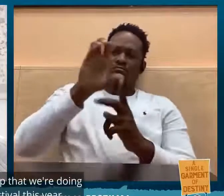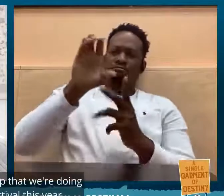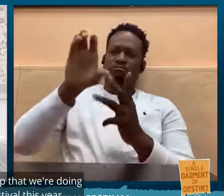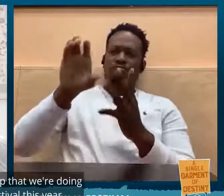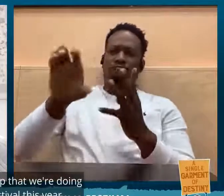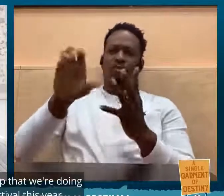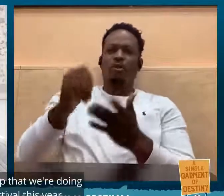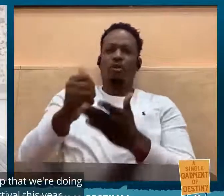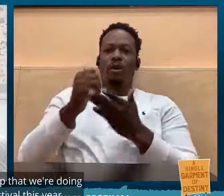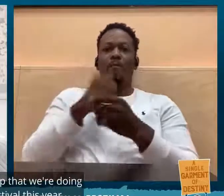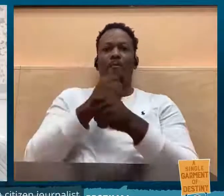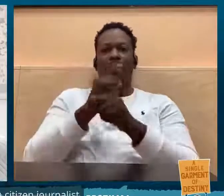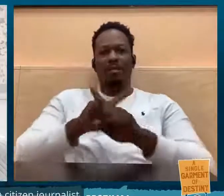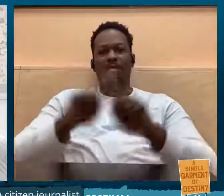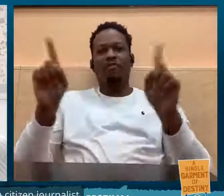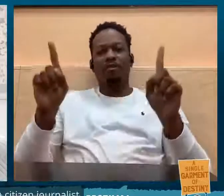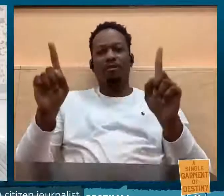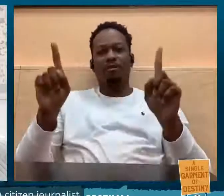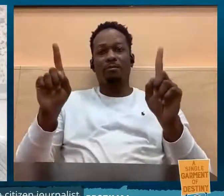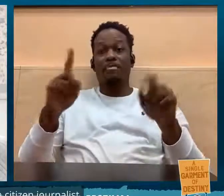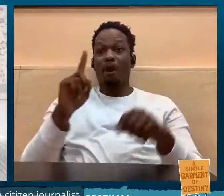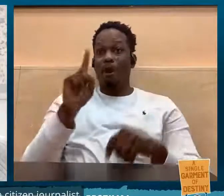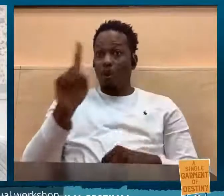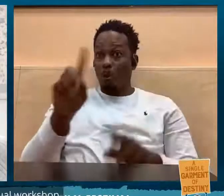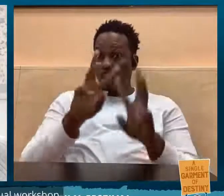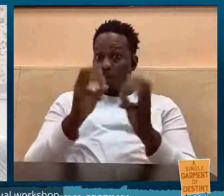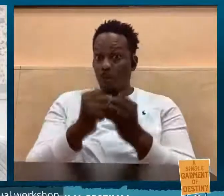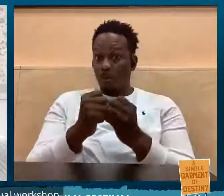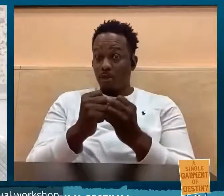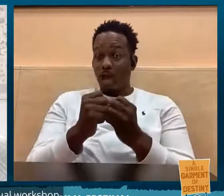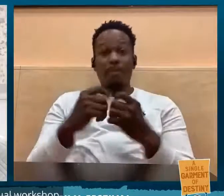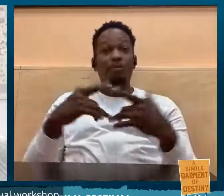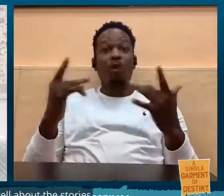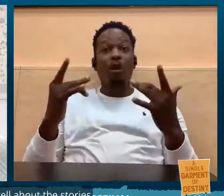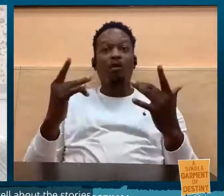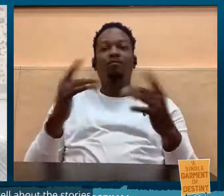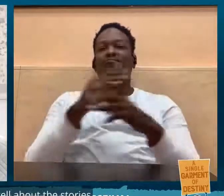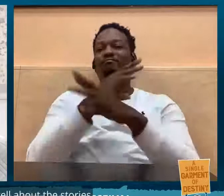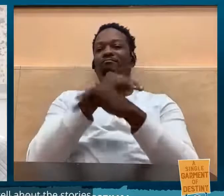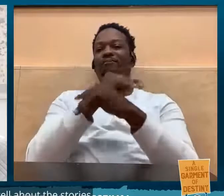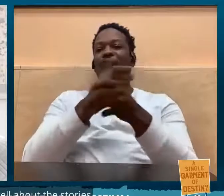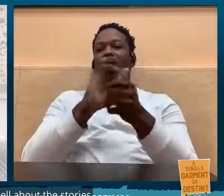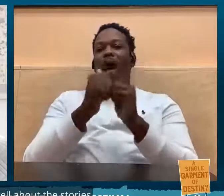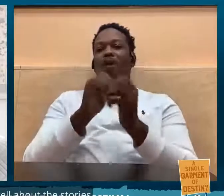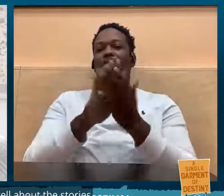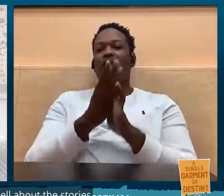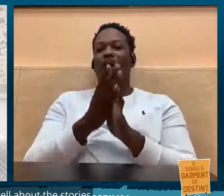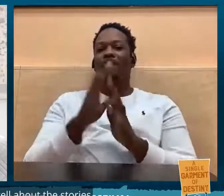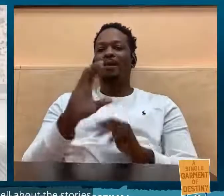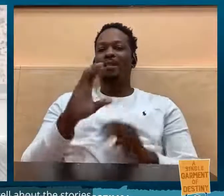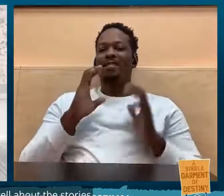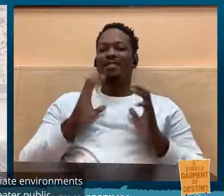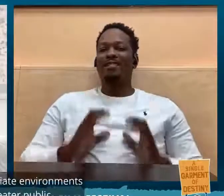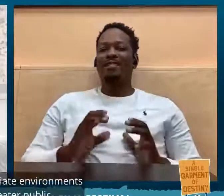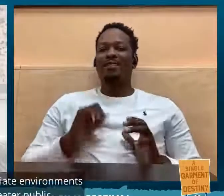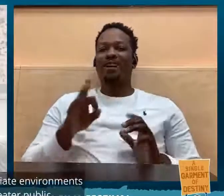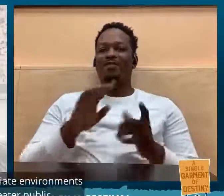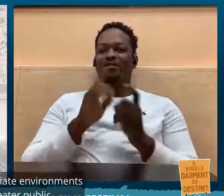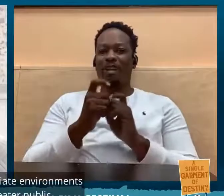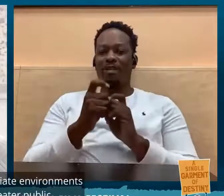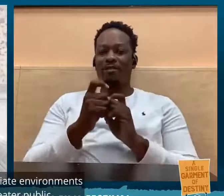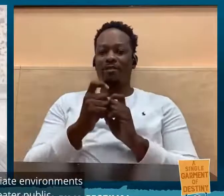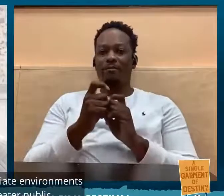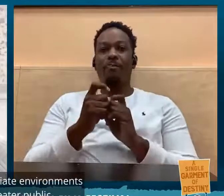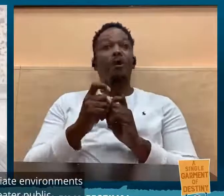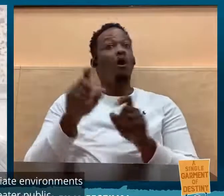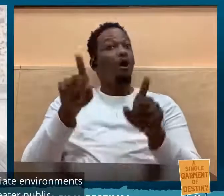that we're doing at the festival this year is how to be a citizen journalist. It's a virtual workshop, and we can all tell about the stories in our